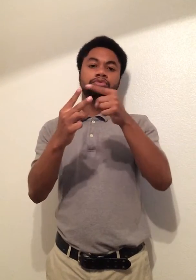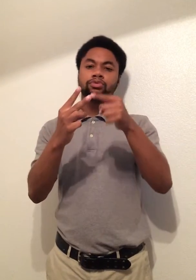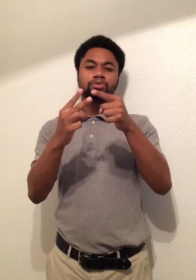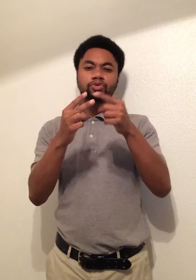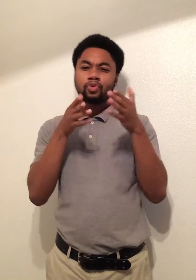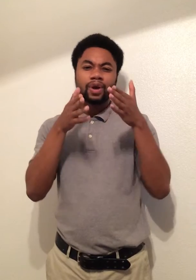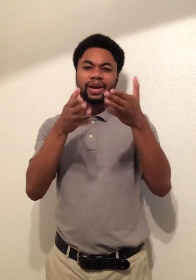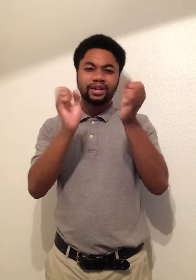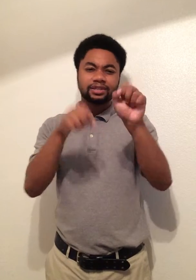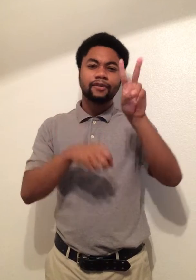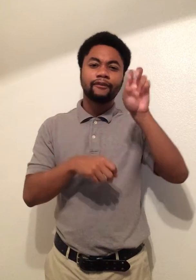we do, Tyson?